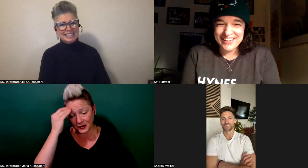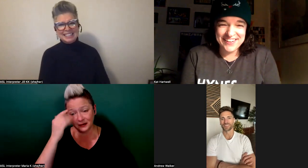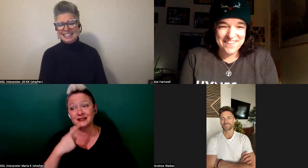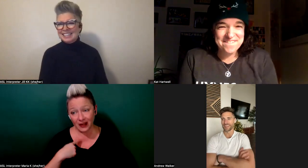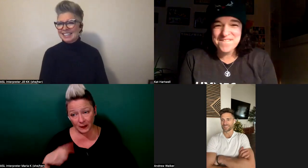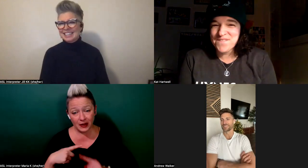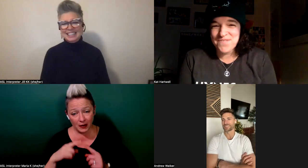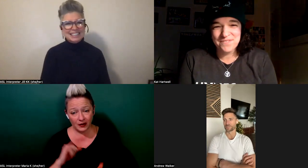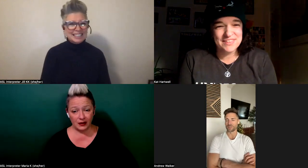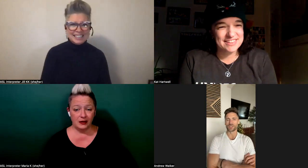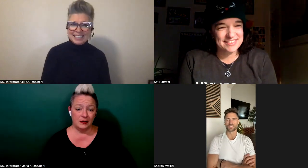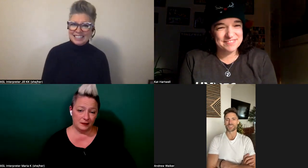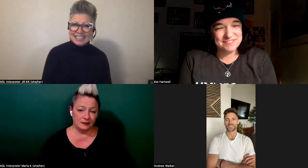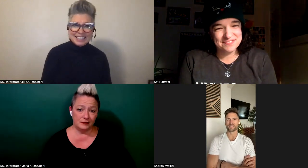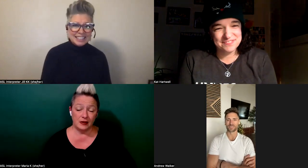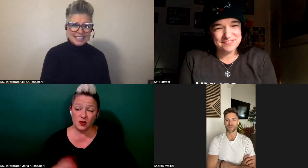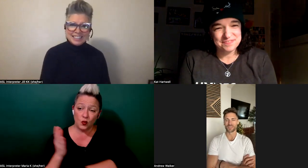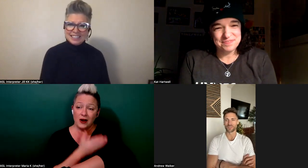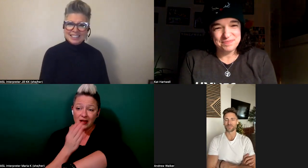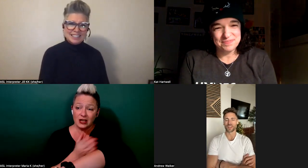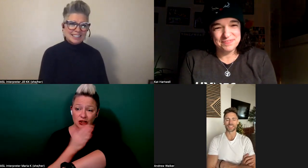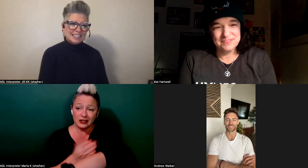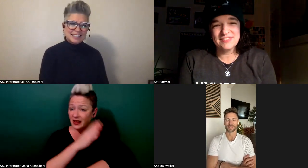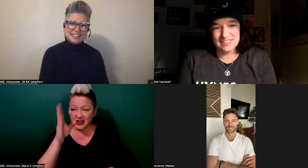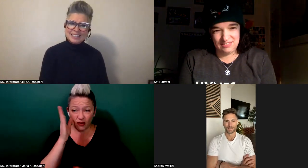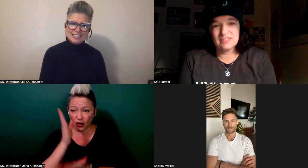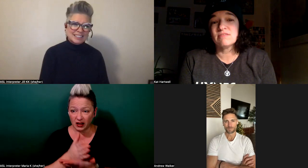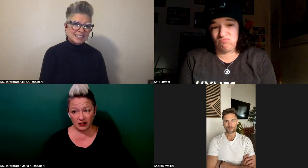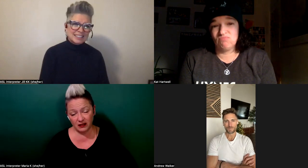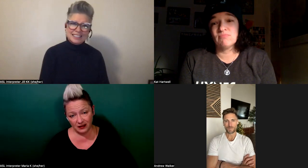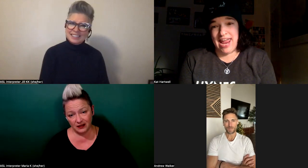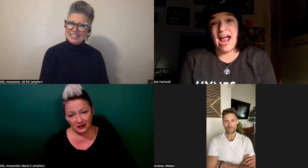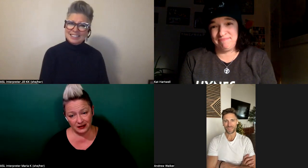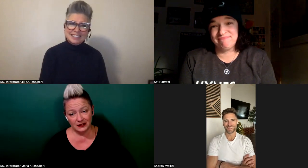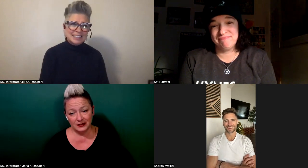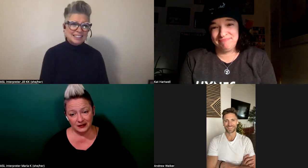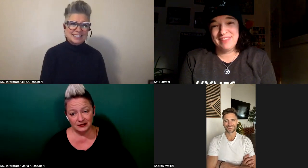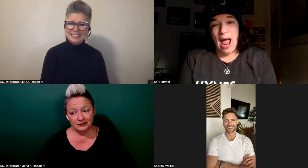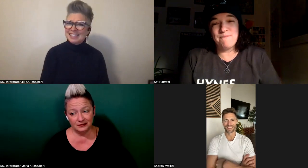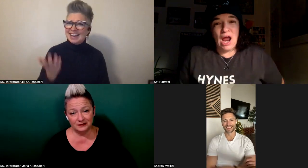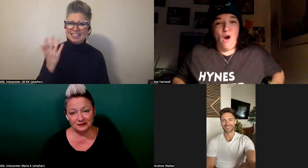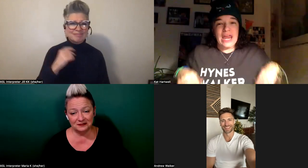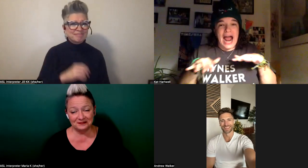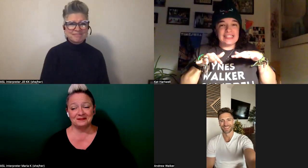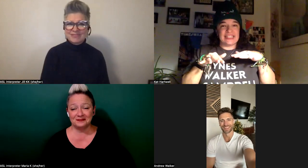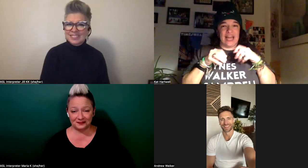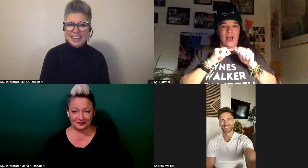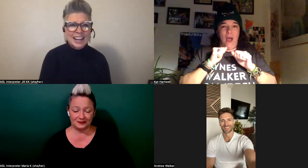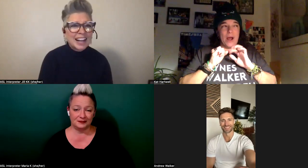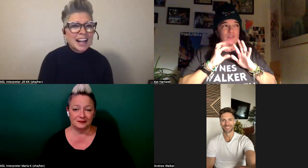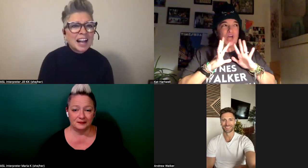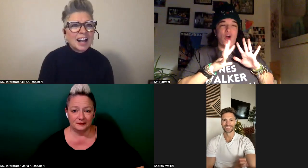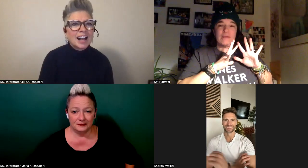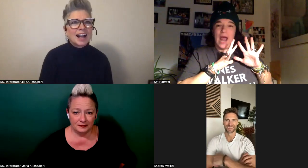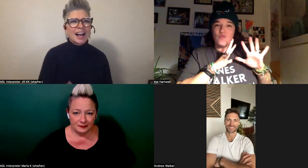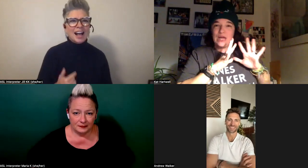about it. It's the renovations that are never ending. Yeah. I hesitant